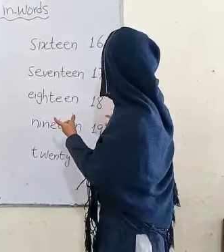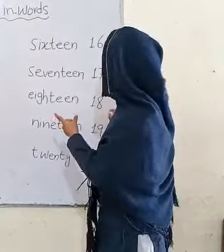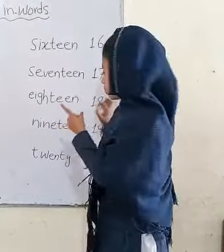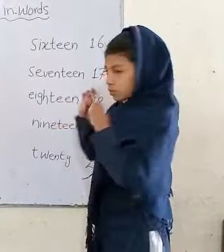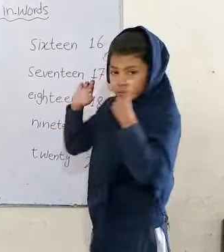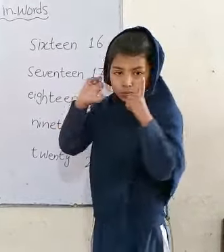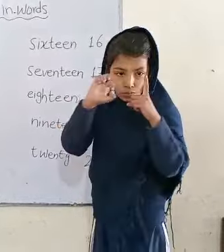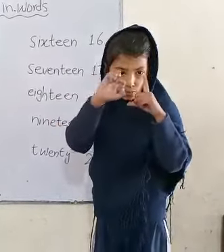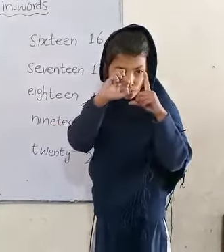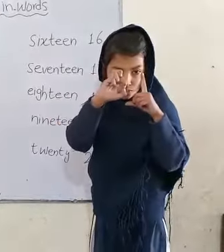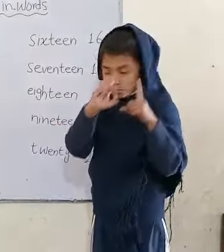18.